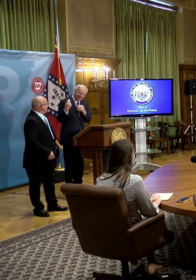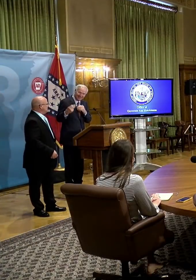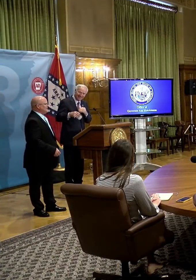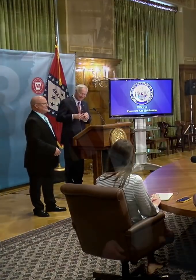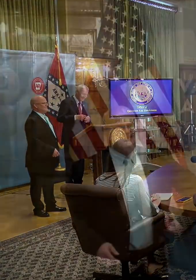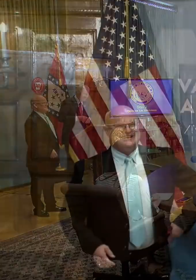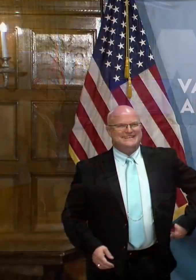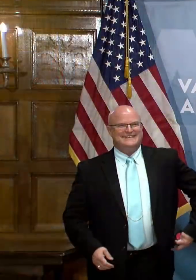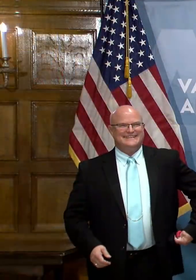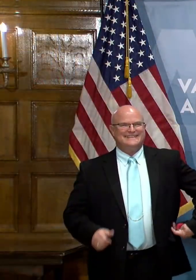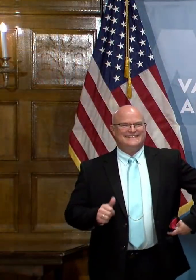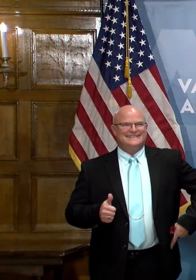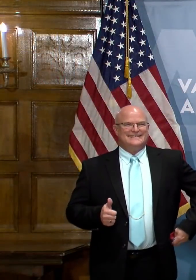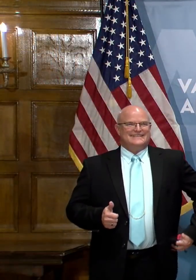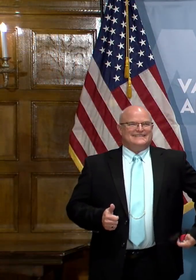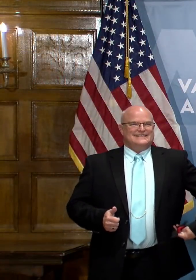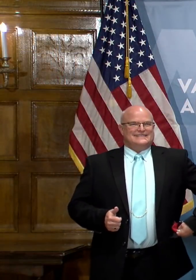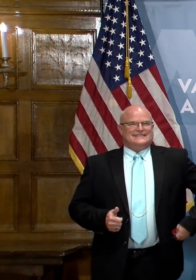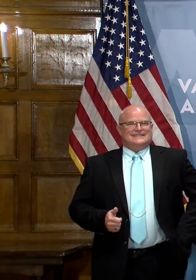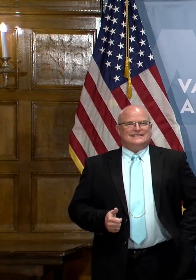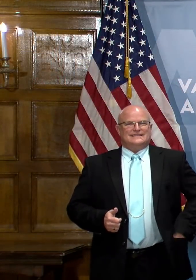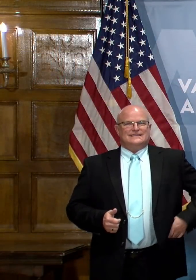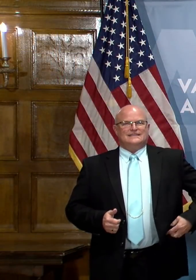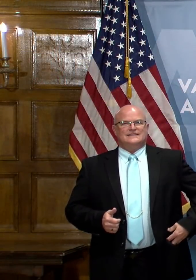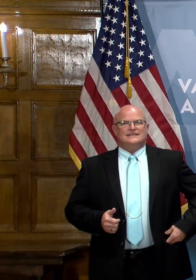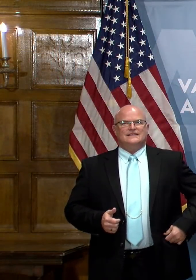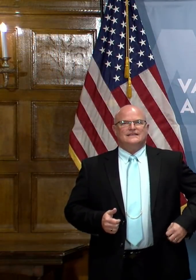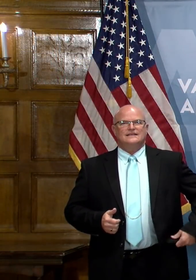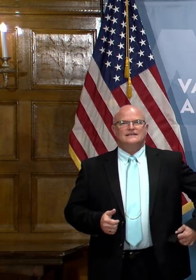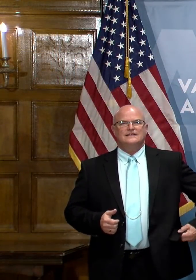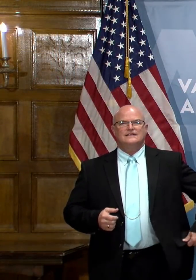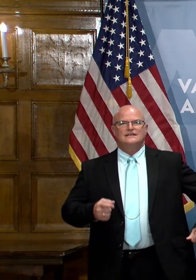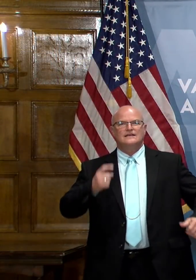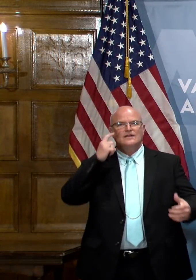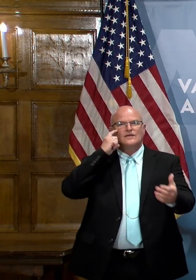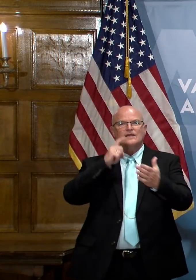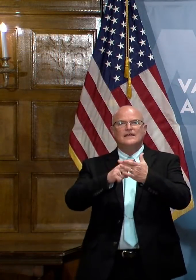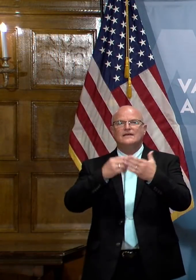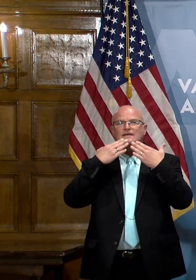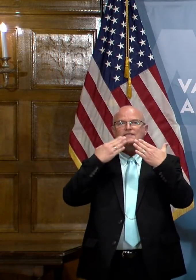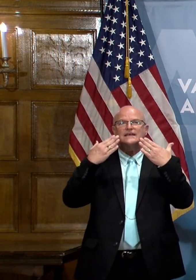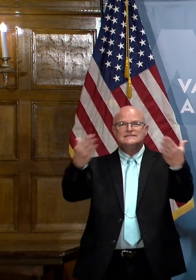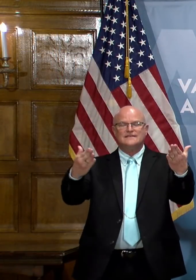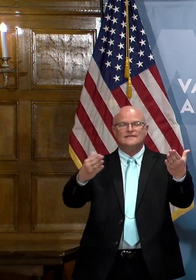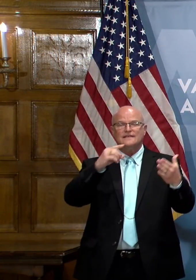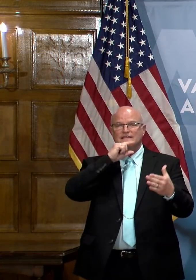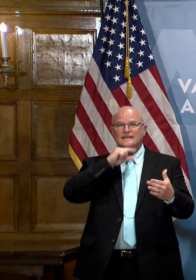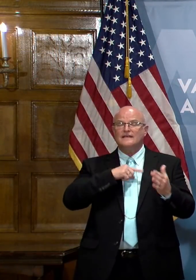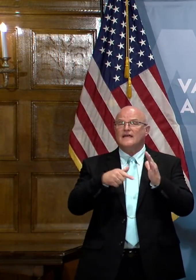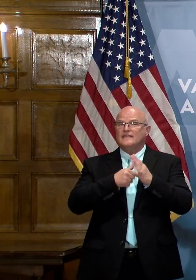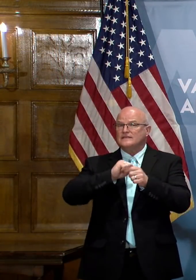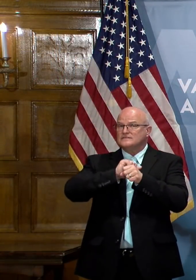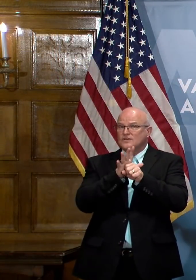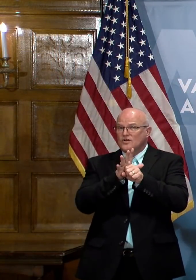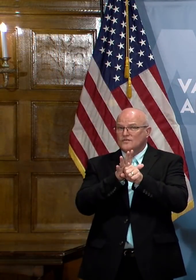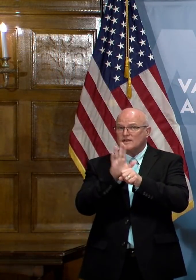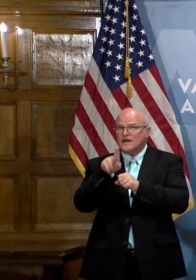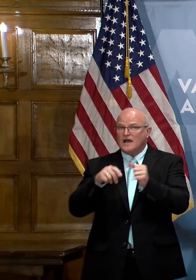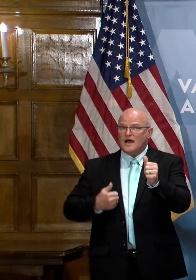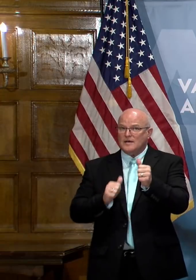Hey, Eddie. Good afternoon, Governor. In recognition of Thanksgiving, this COVID update should be fairly